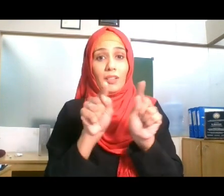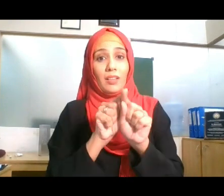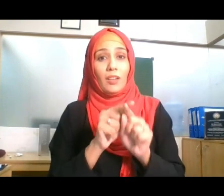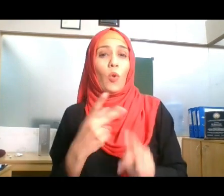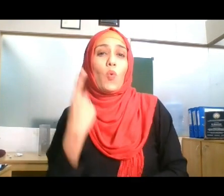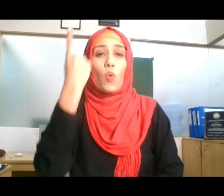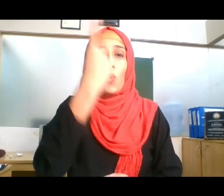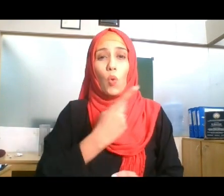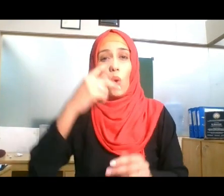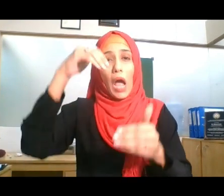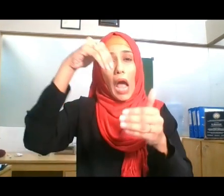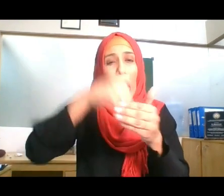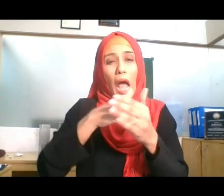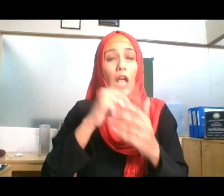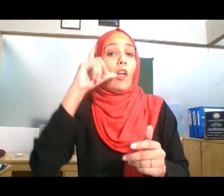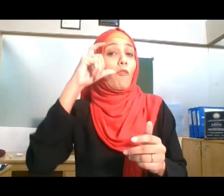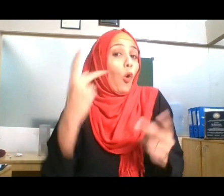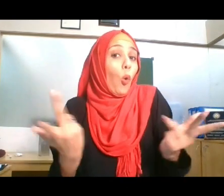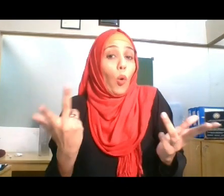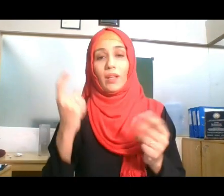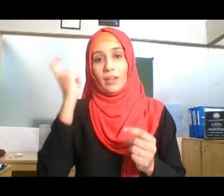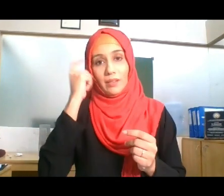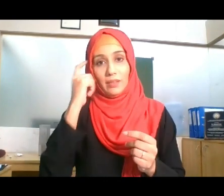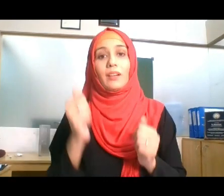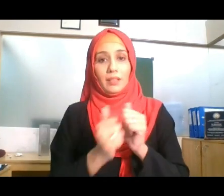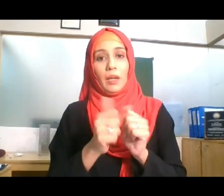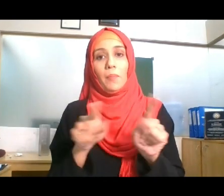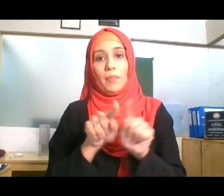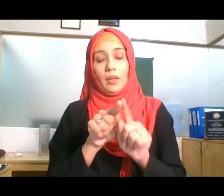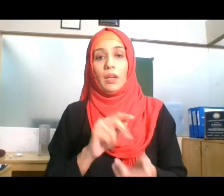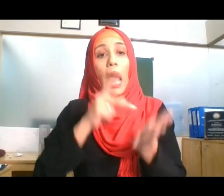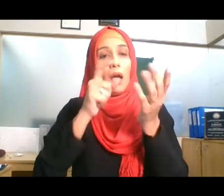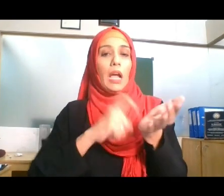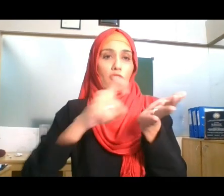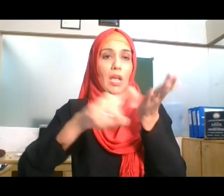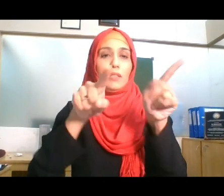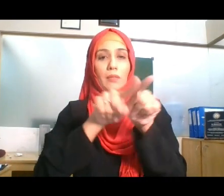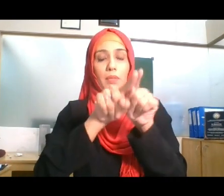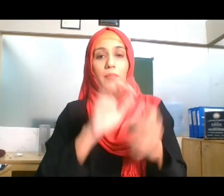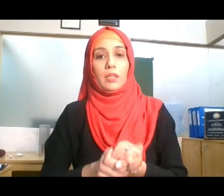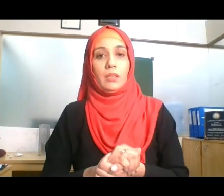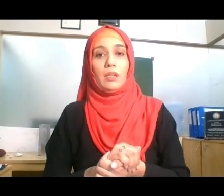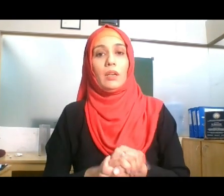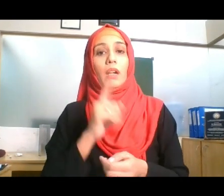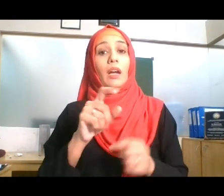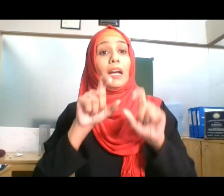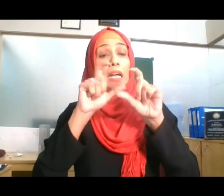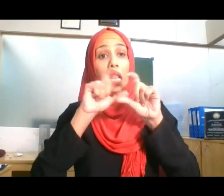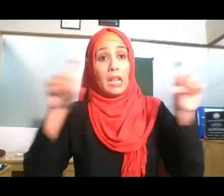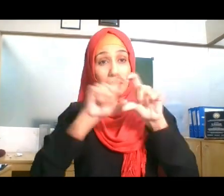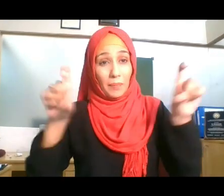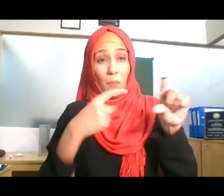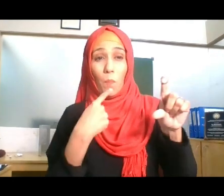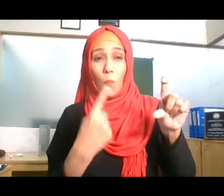is in their photos as long as their user settings allow that. Closed captioning helps people with